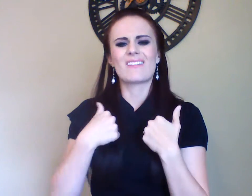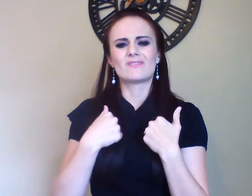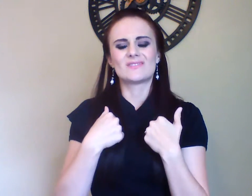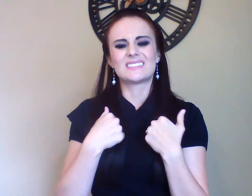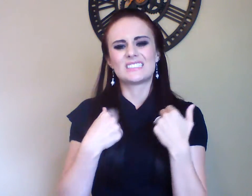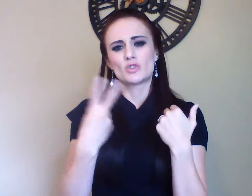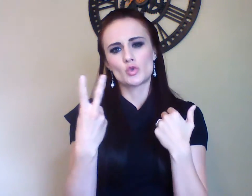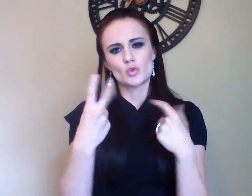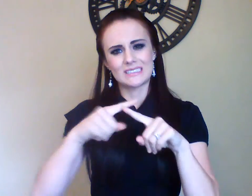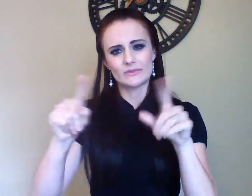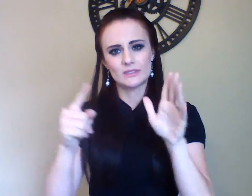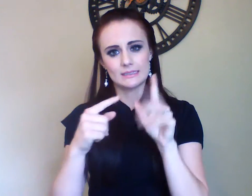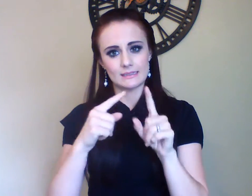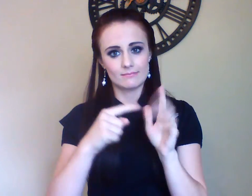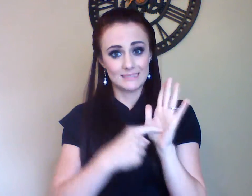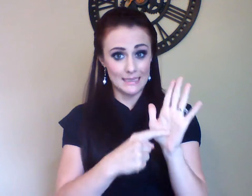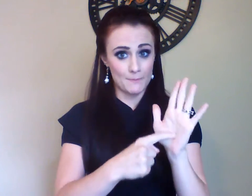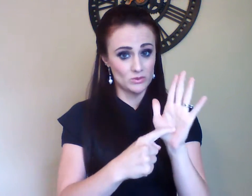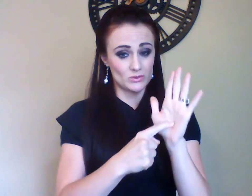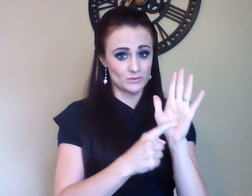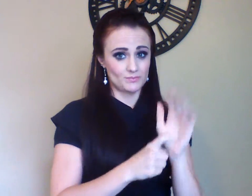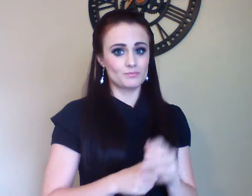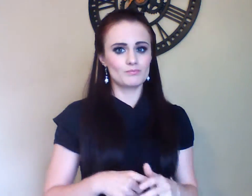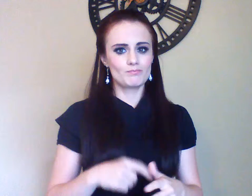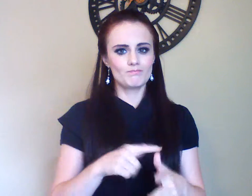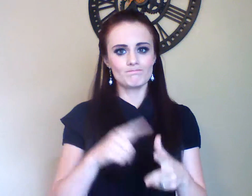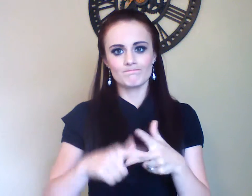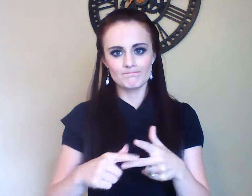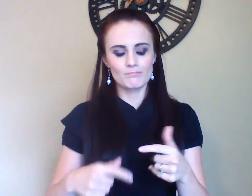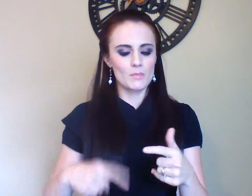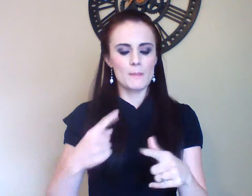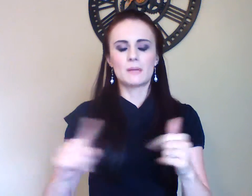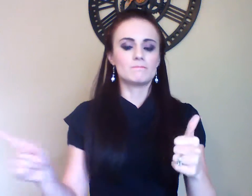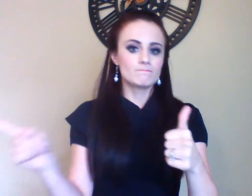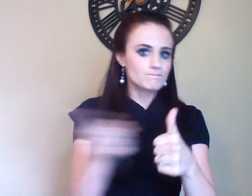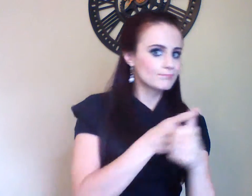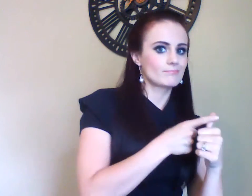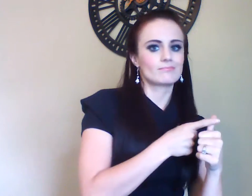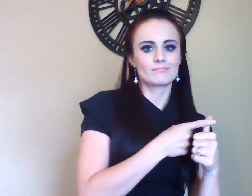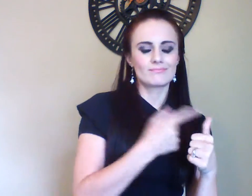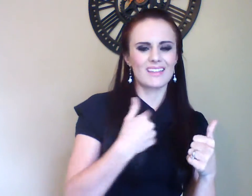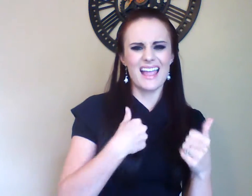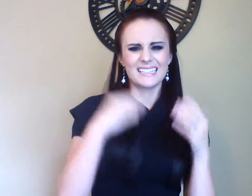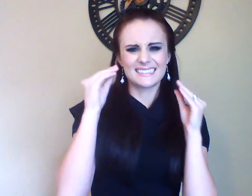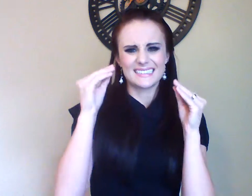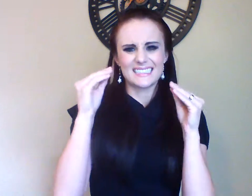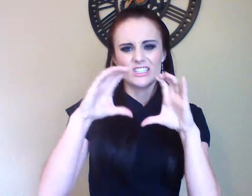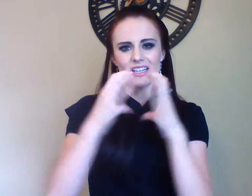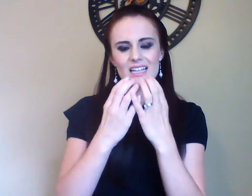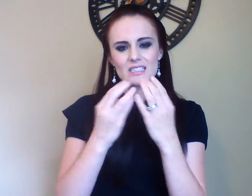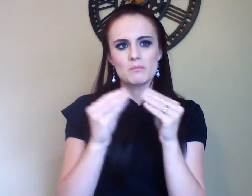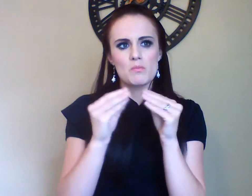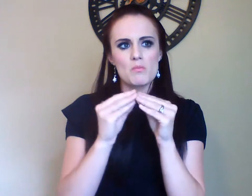I teach a class that is more of a skills-based class, and it's for freshman students in college, and it's a